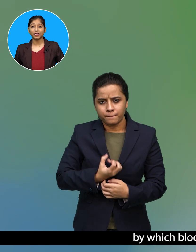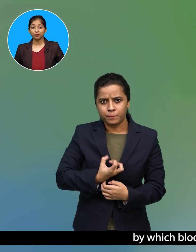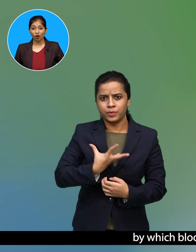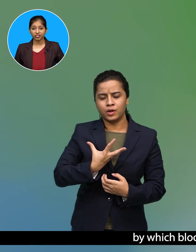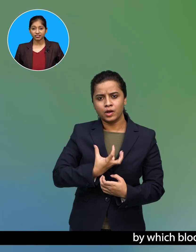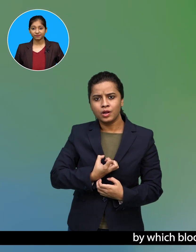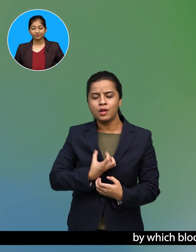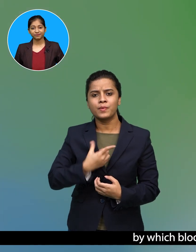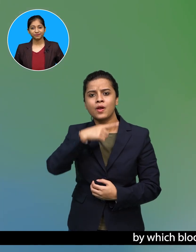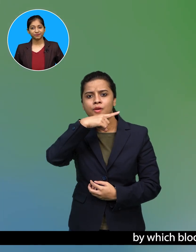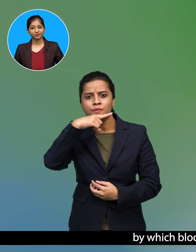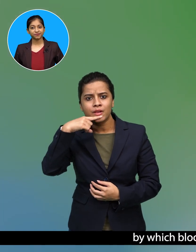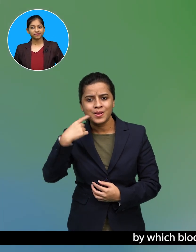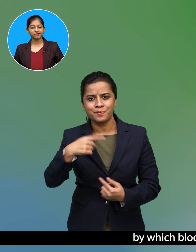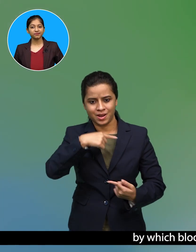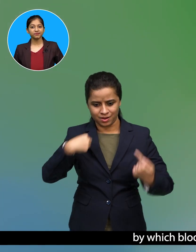circulated in the body.